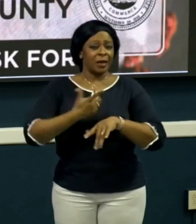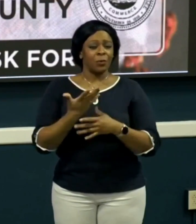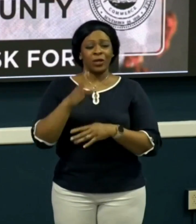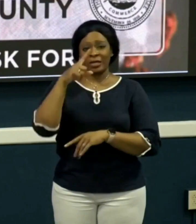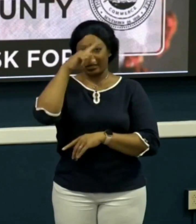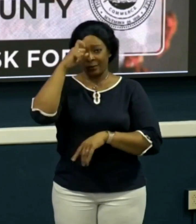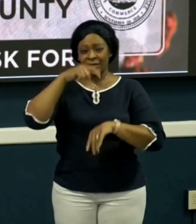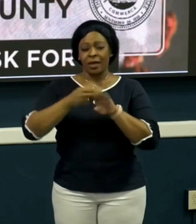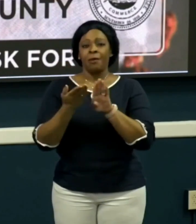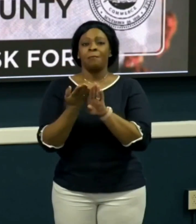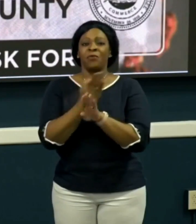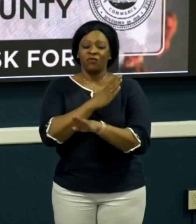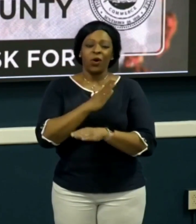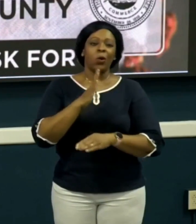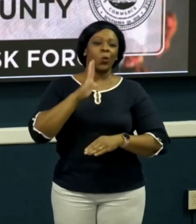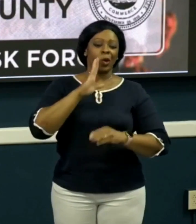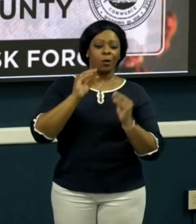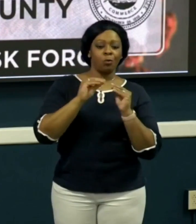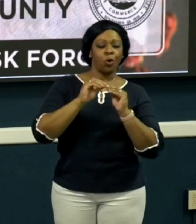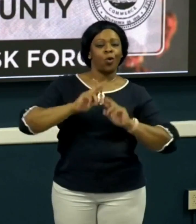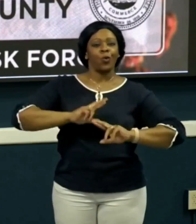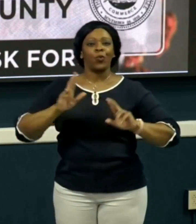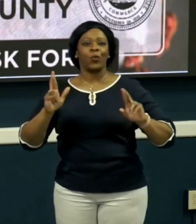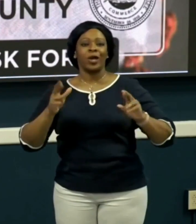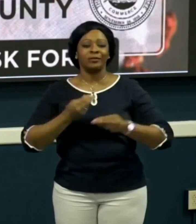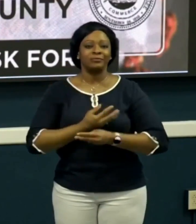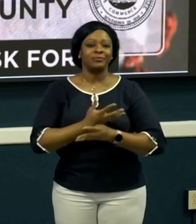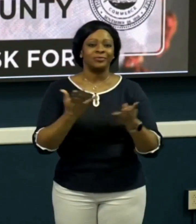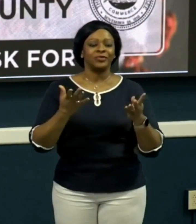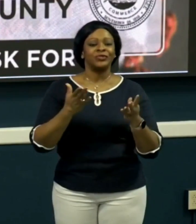summer before that becomes available through normal